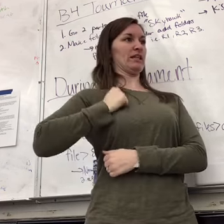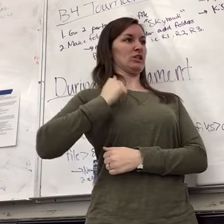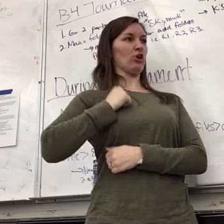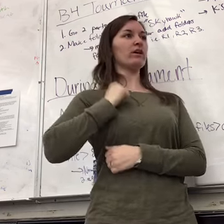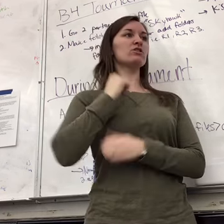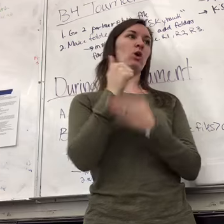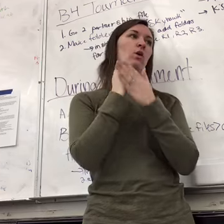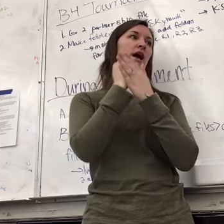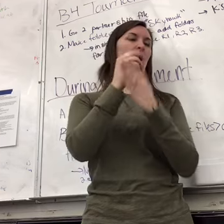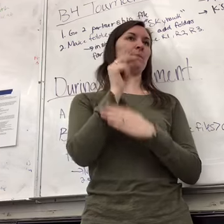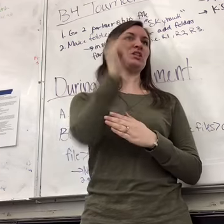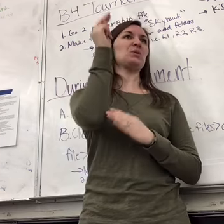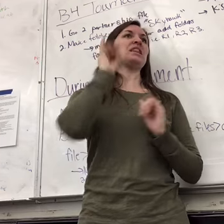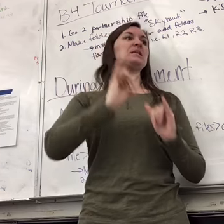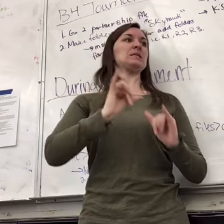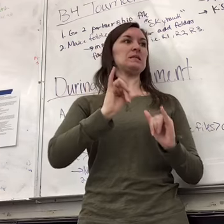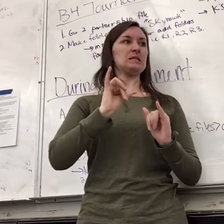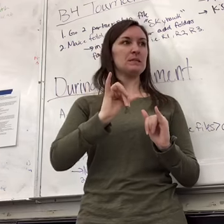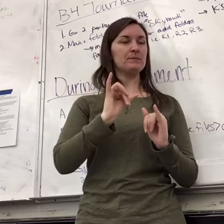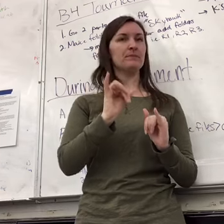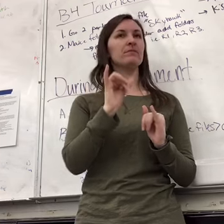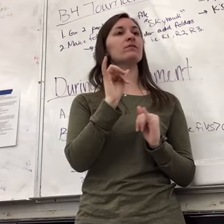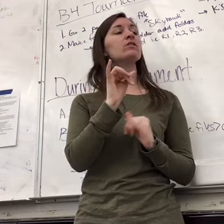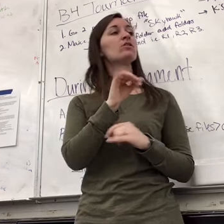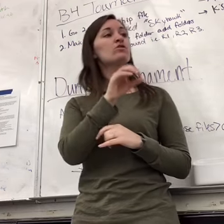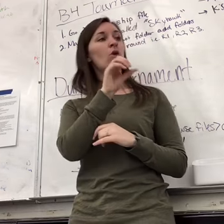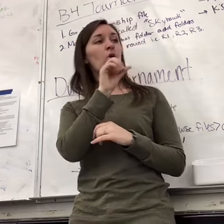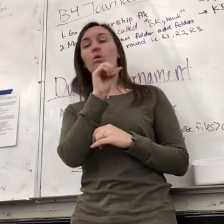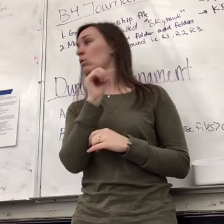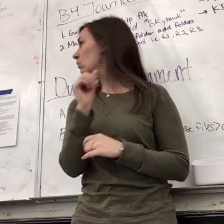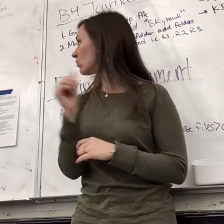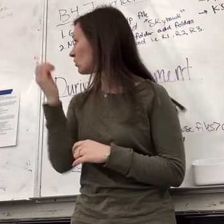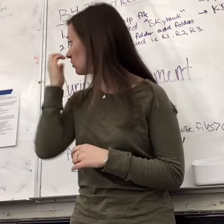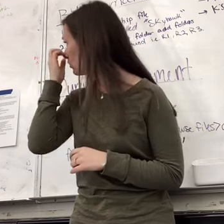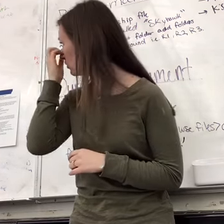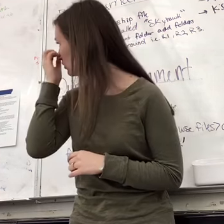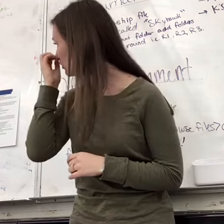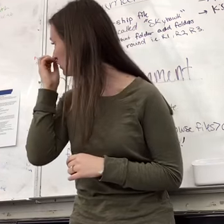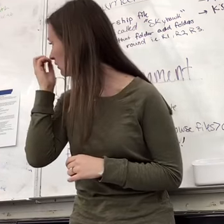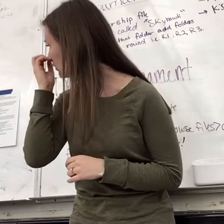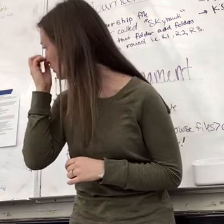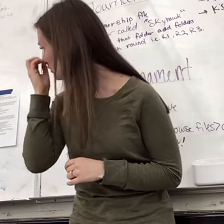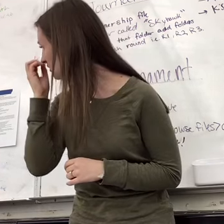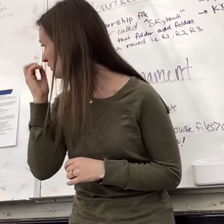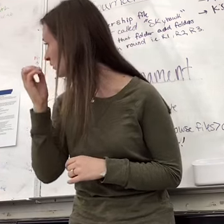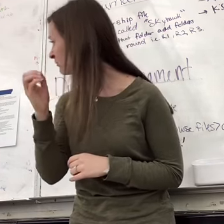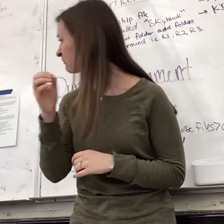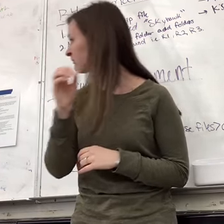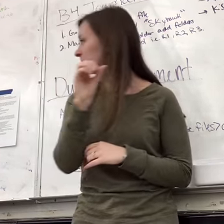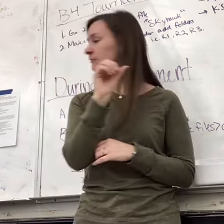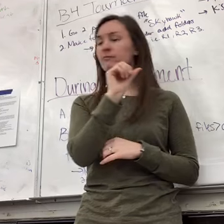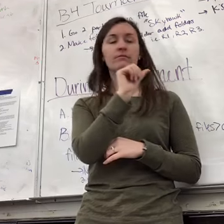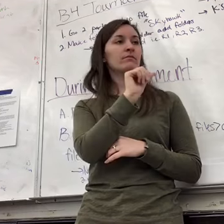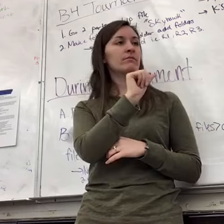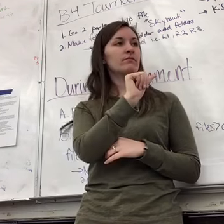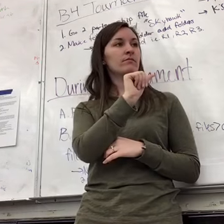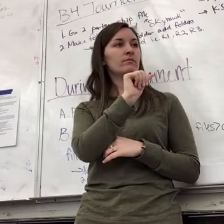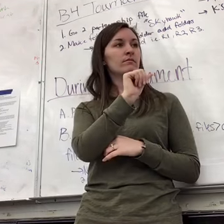Appomattox, the signing of the Treaty of Appomattox. So where you would see this is most likely a sourcing on a stimulus set, where people would say,